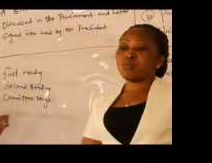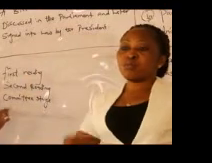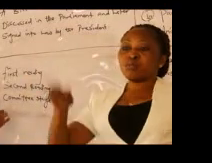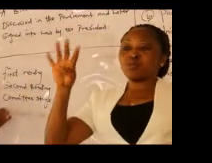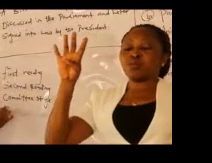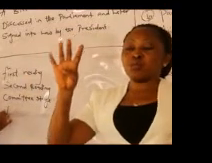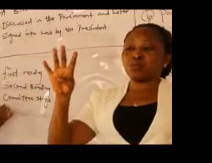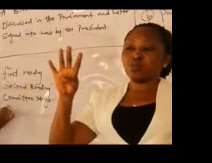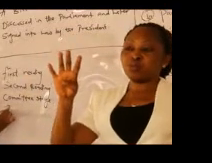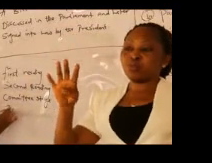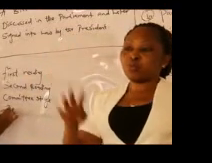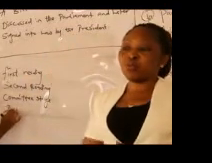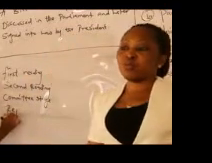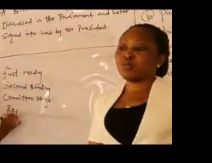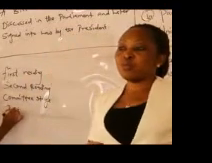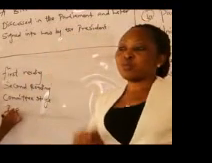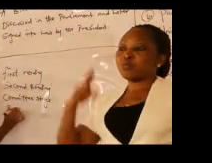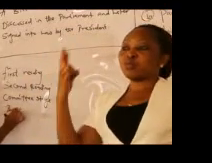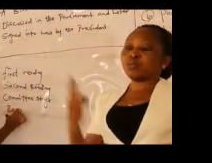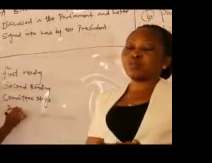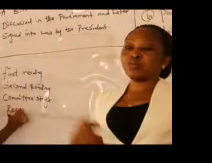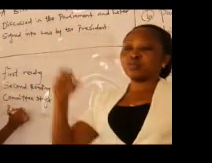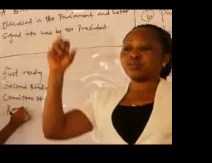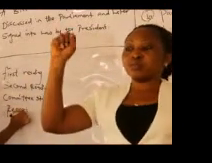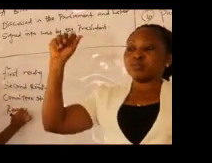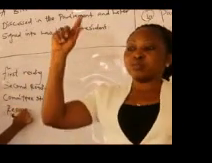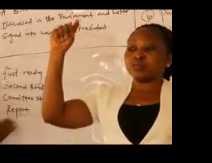4, report stage.